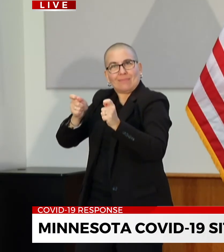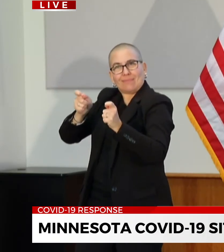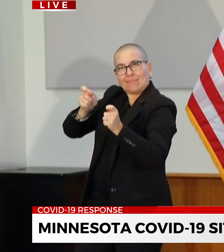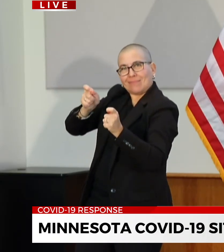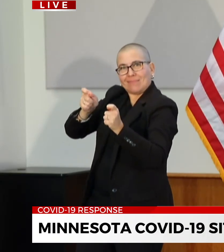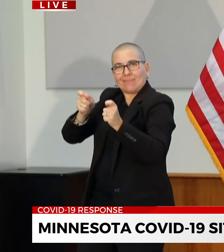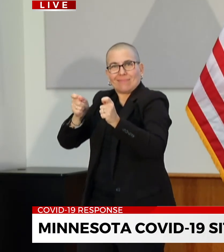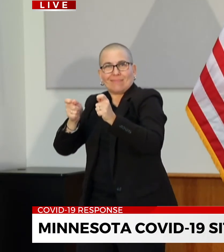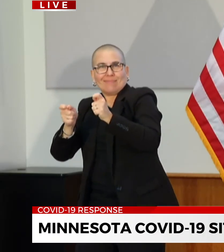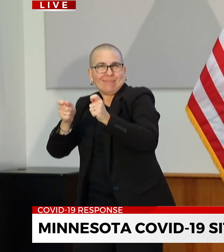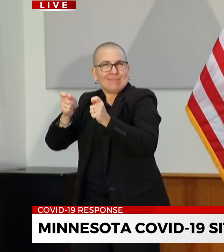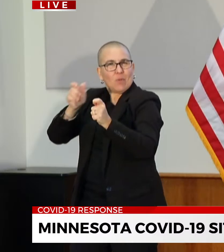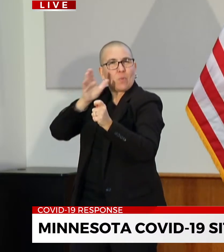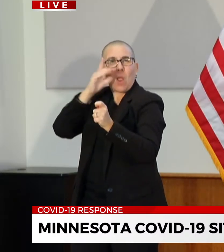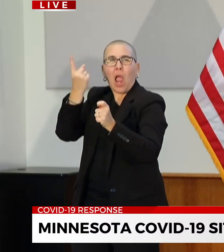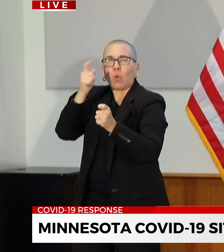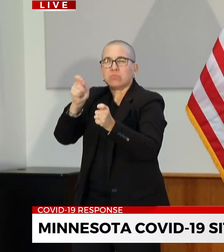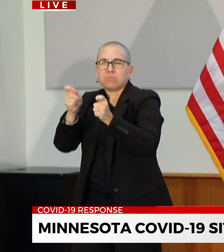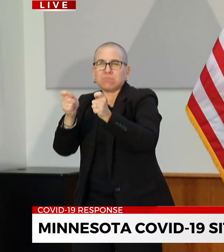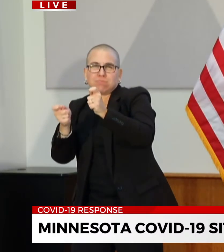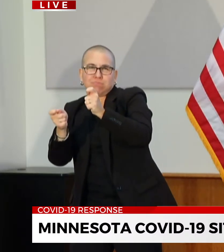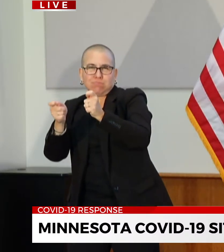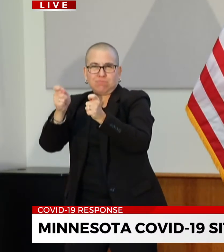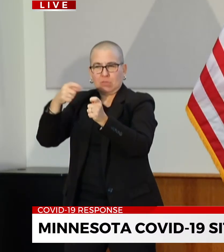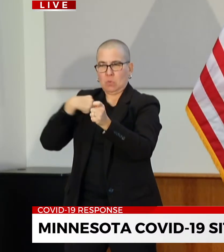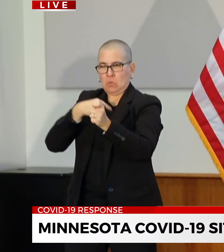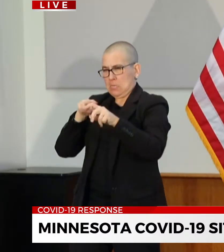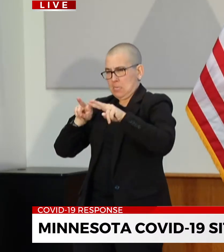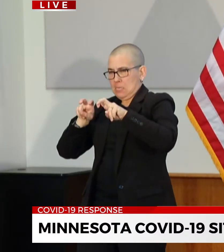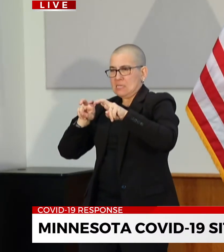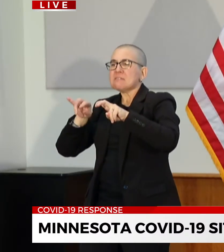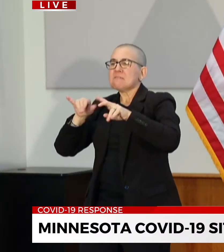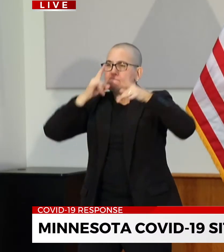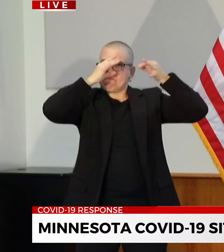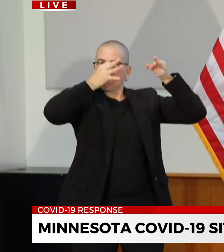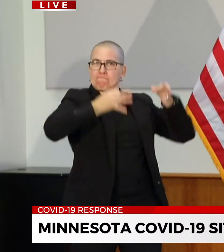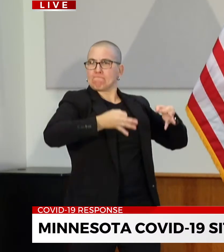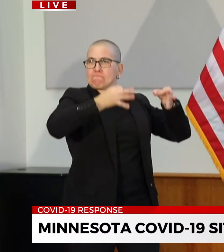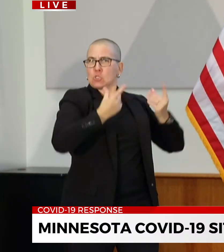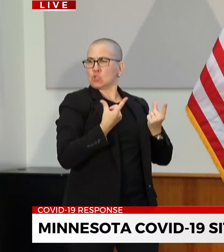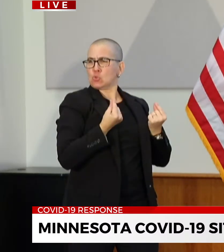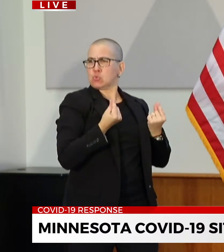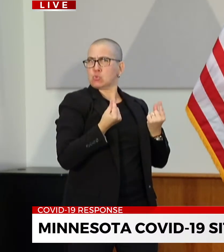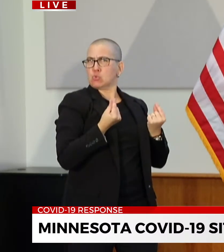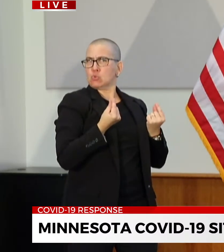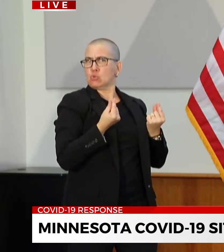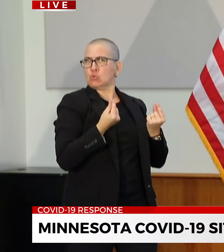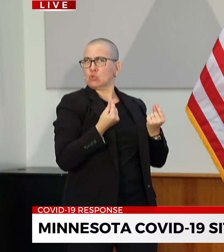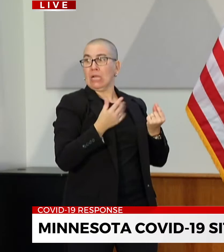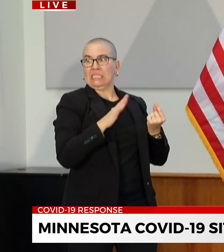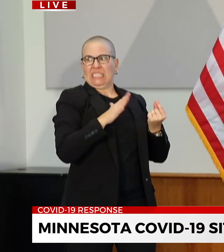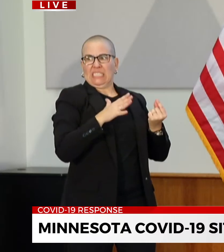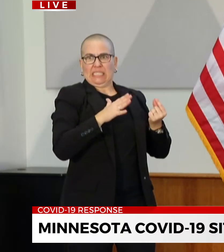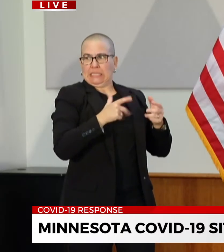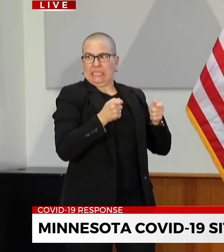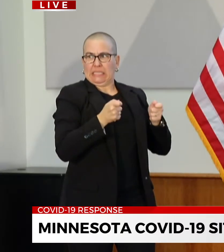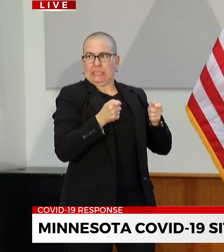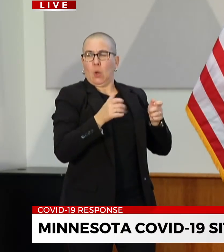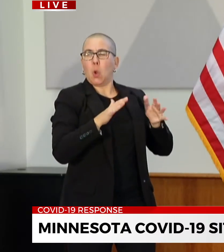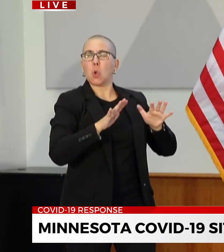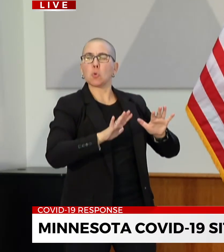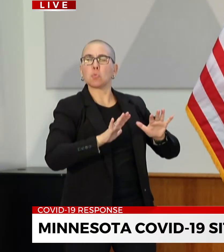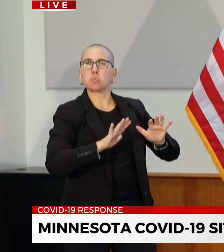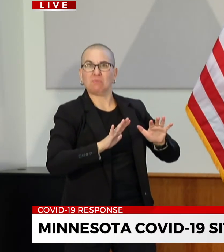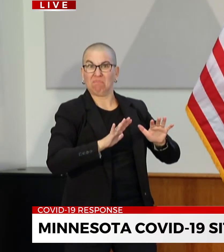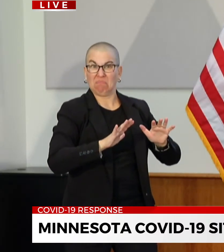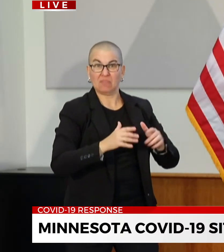of when making decisions about things we should do to try to further slow the spread of this disease. And again, while we're certainly looking